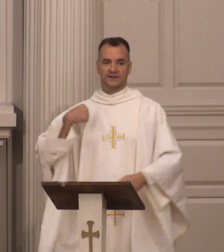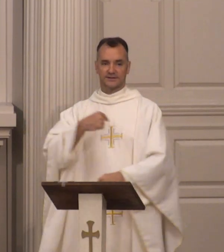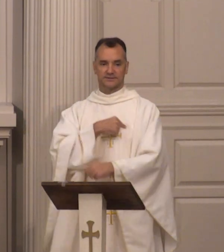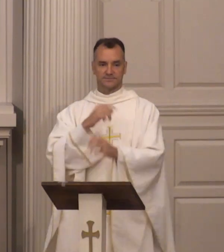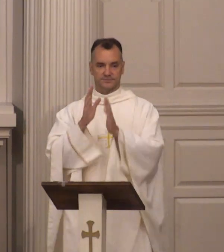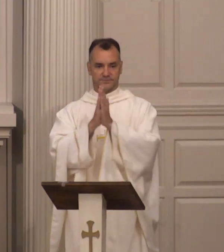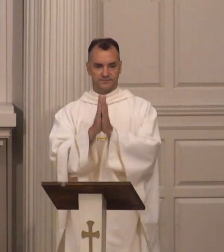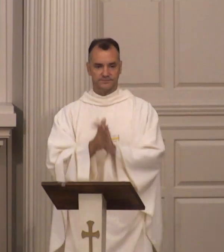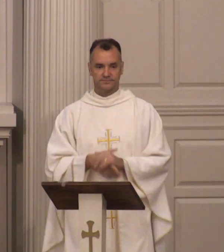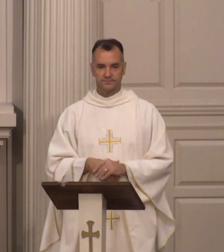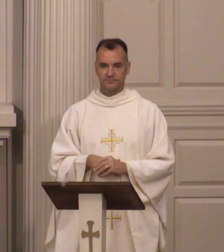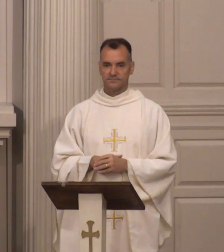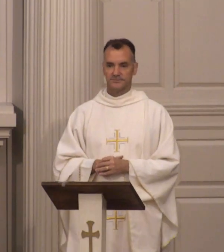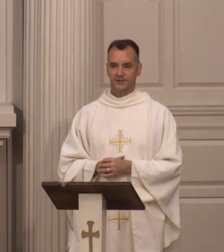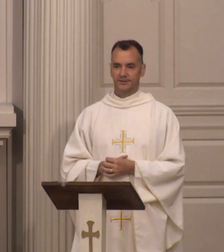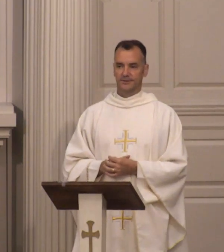Let us pray.